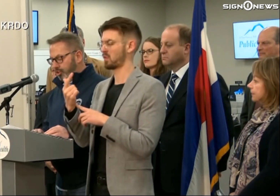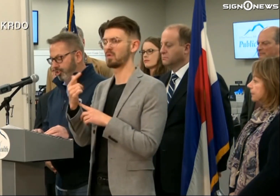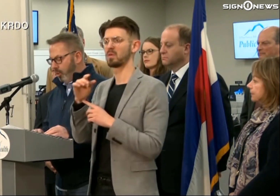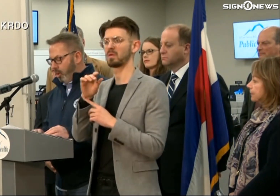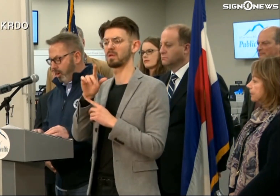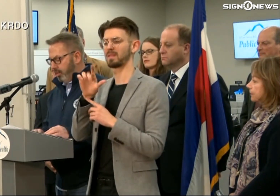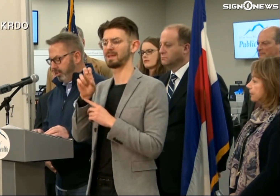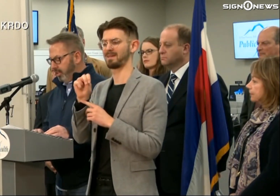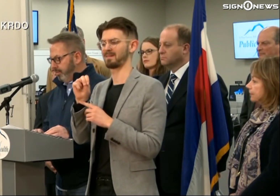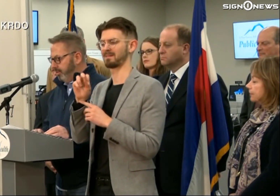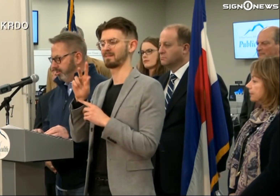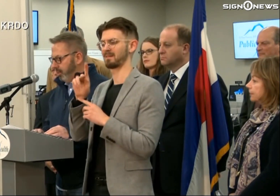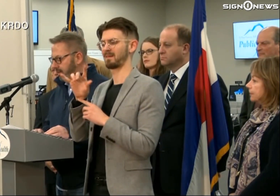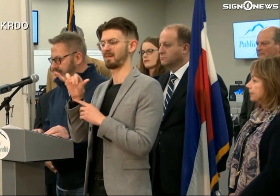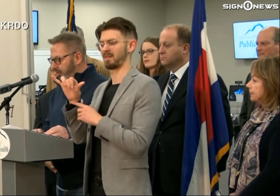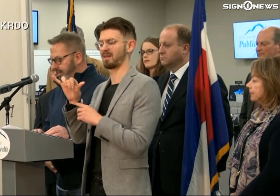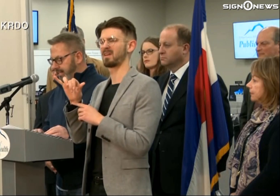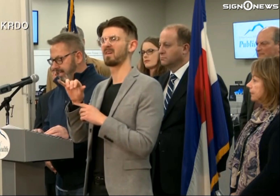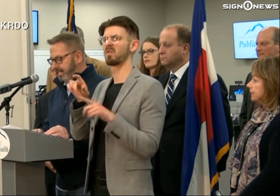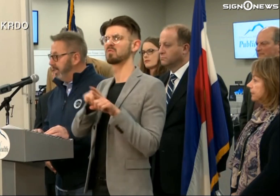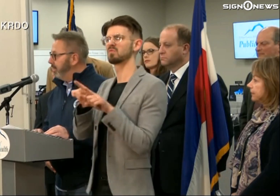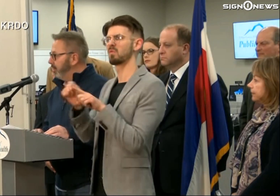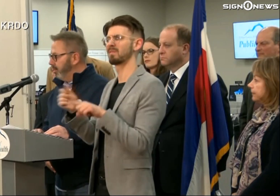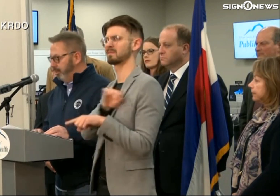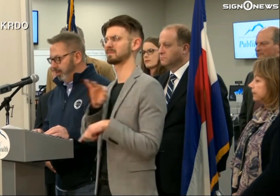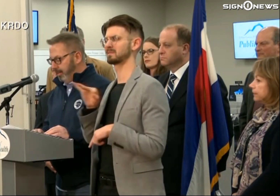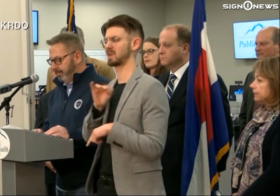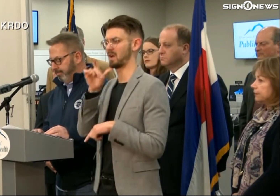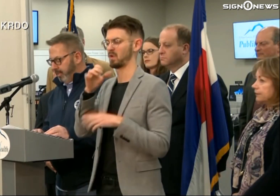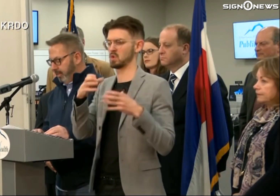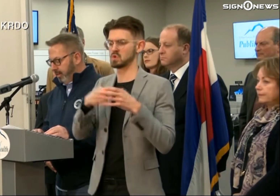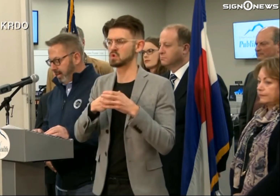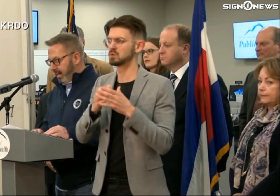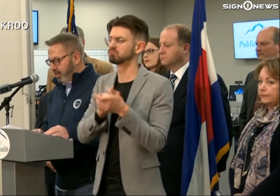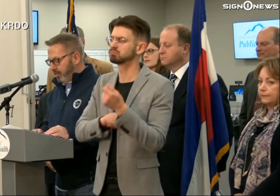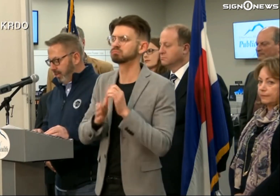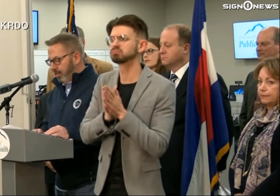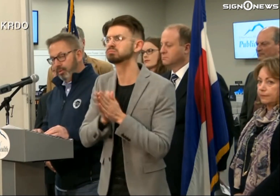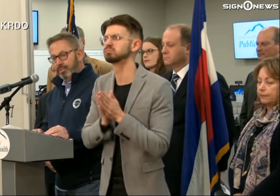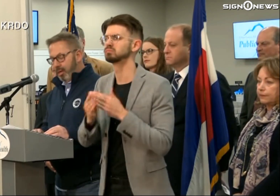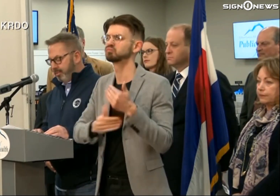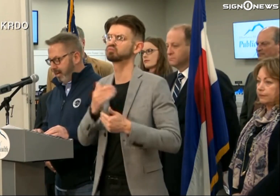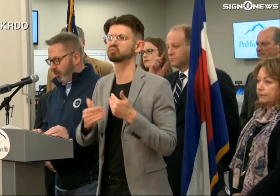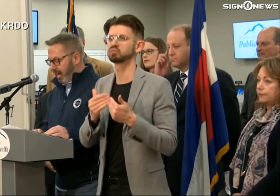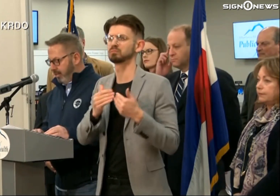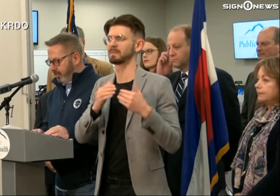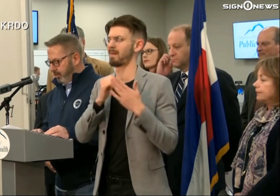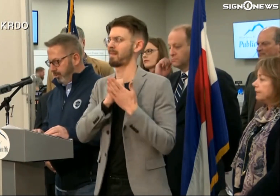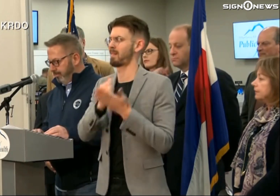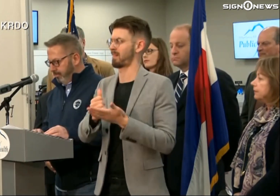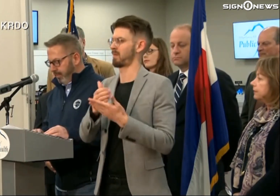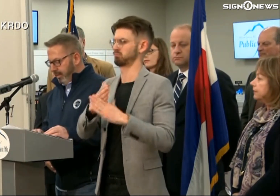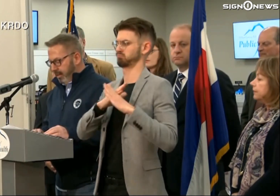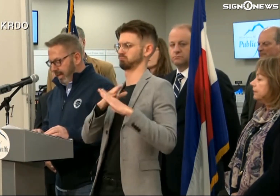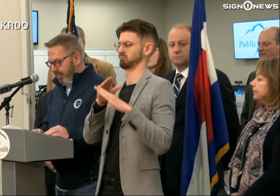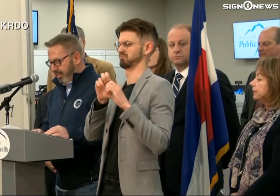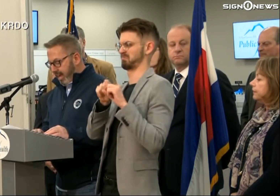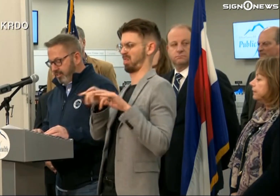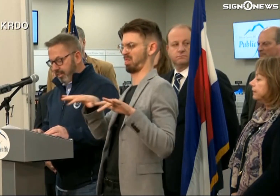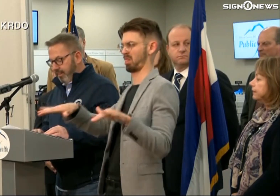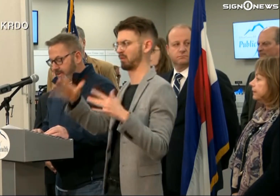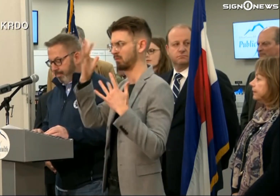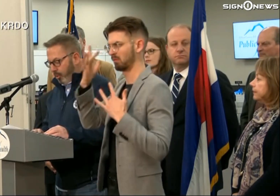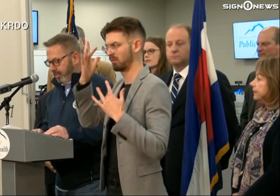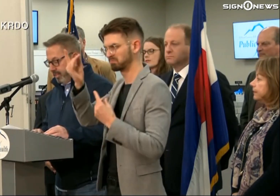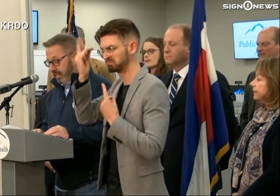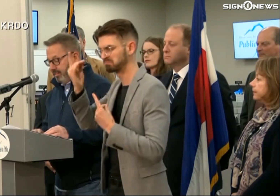that have worked so hard to limit the spread of COVID-19 in our communities. I'd also like to express my gratitude and